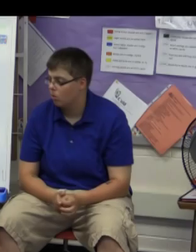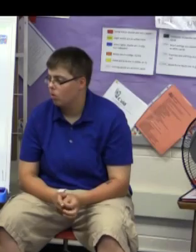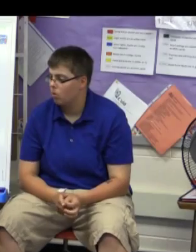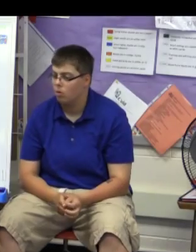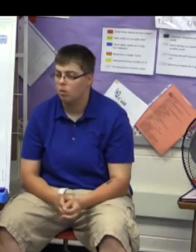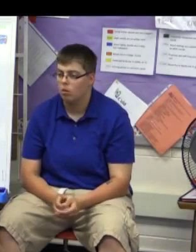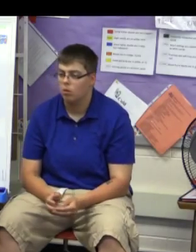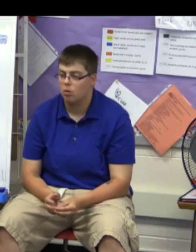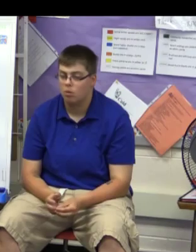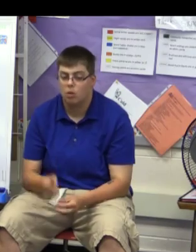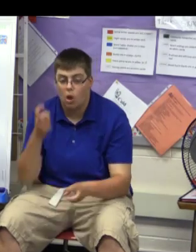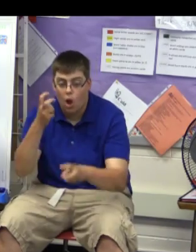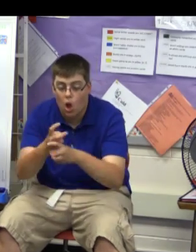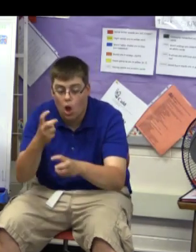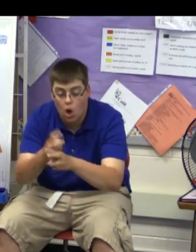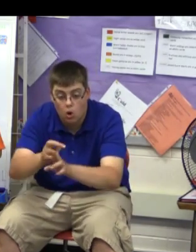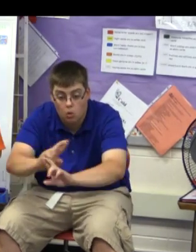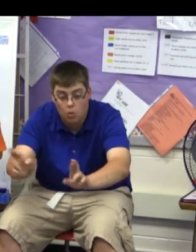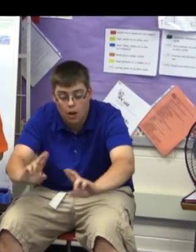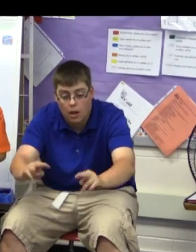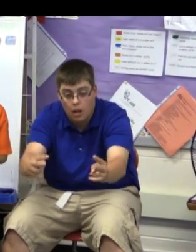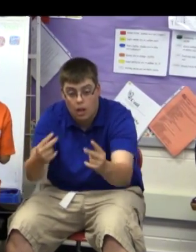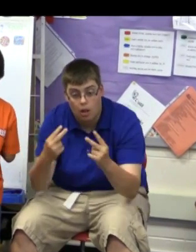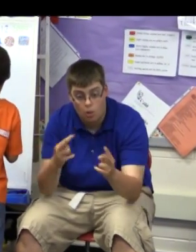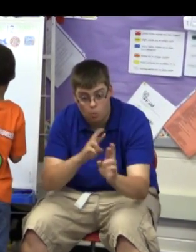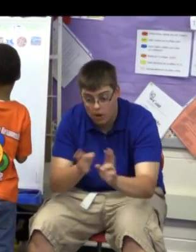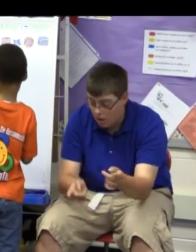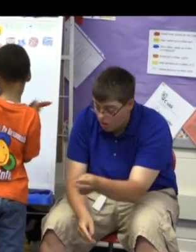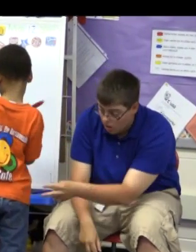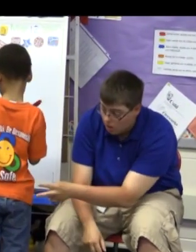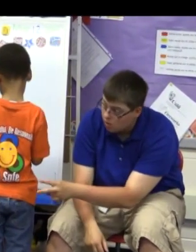Alright, hard one, all eyes on me, ready?